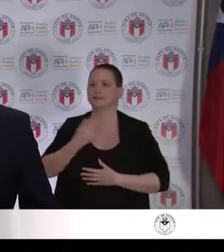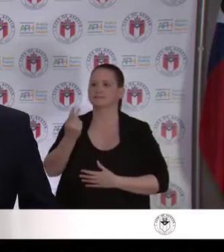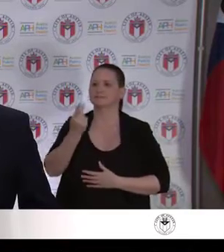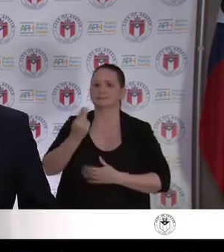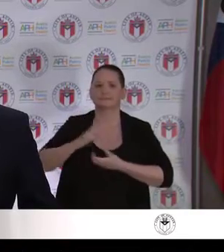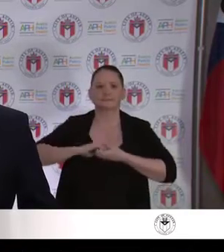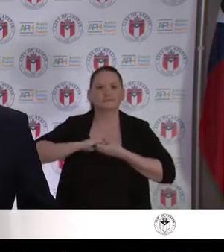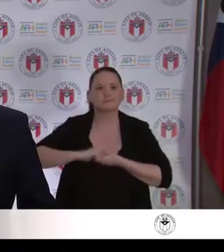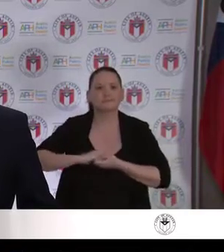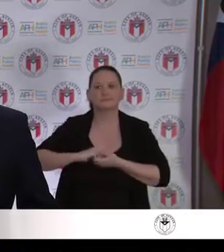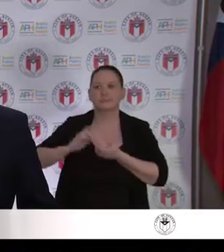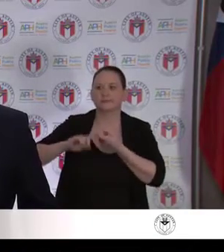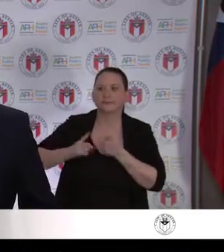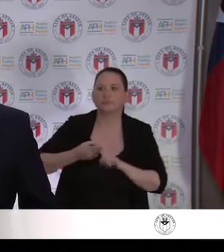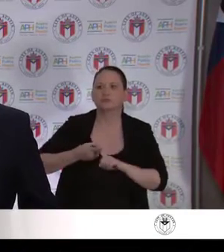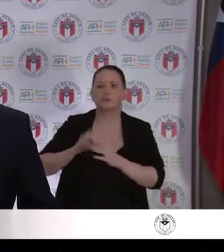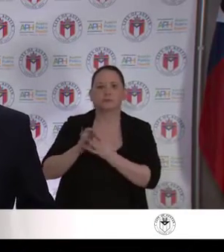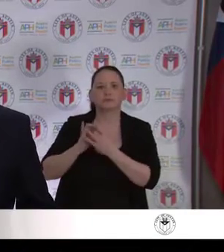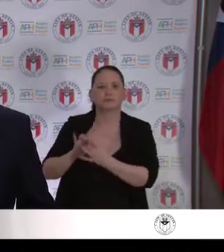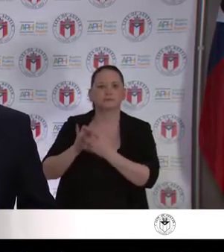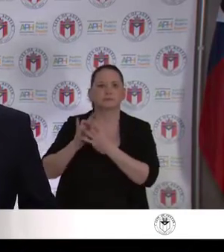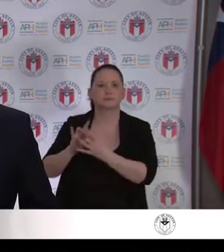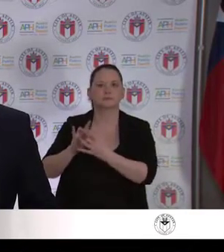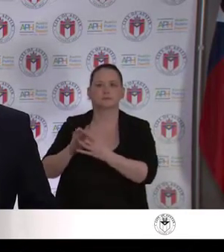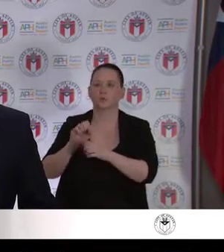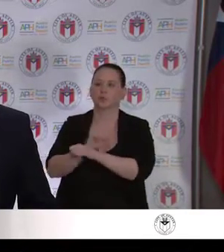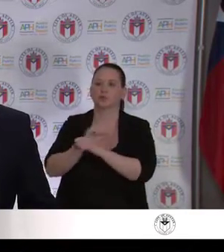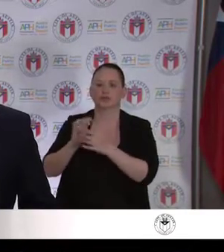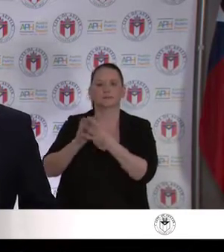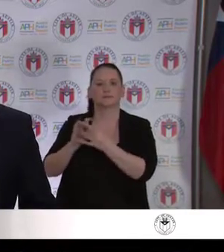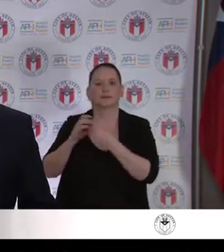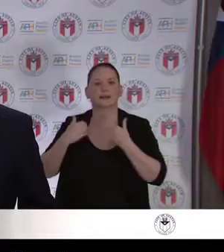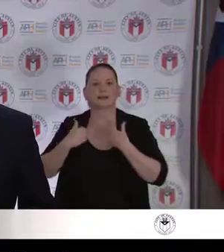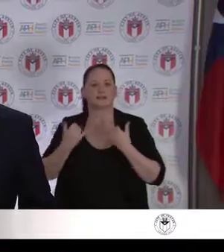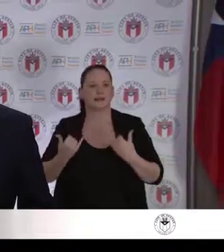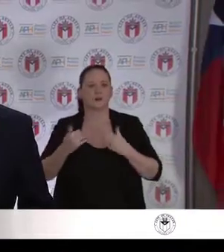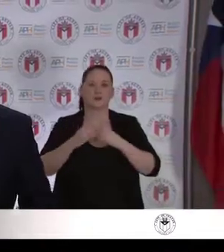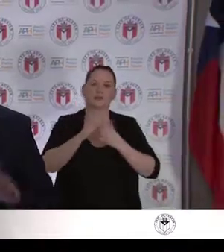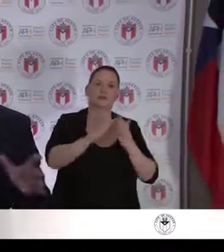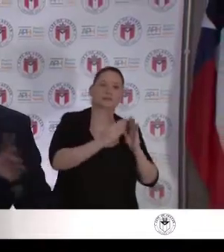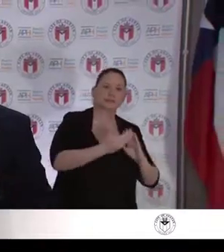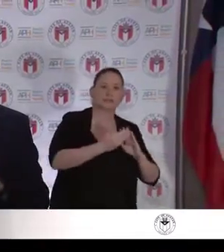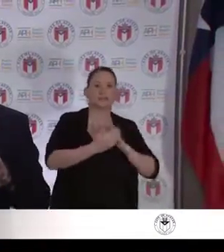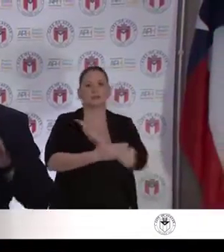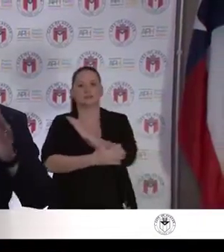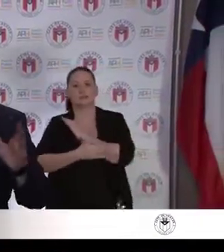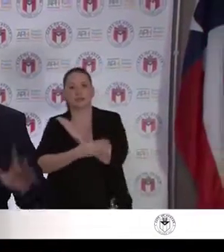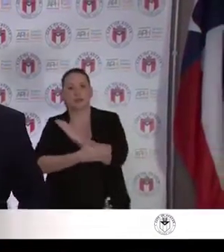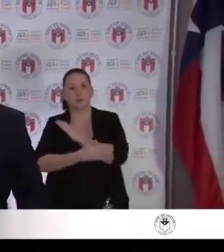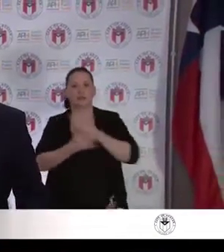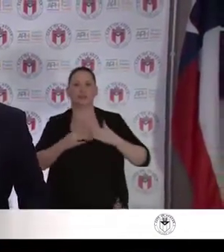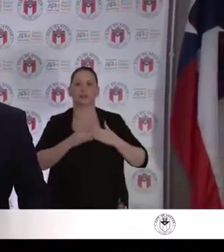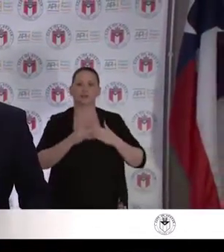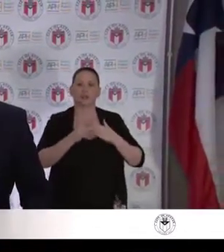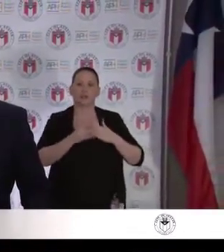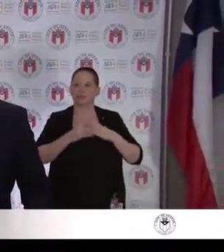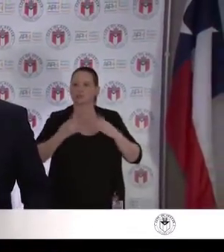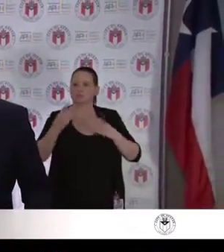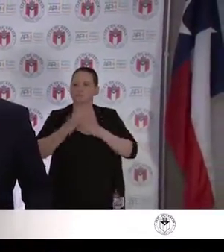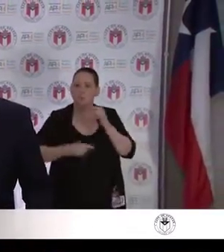and the relationship that we have and the working relationship right now between the city and the county, leadership of both, staffs of